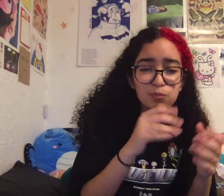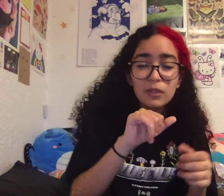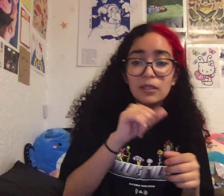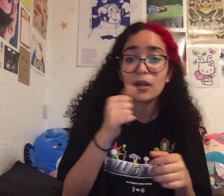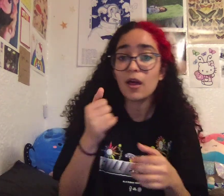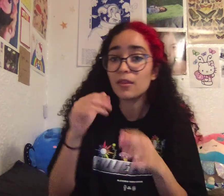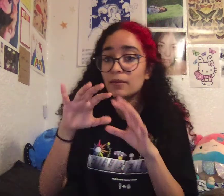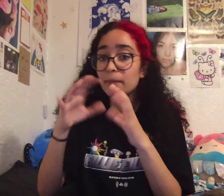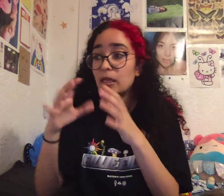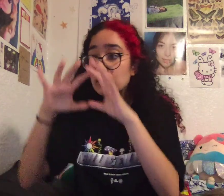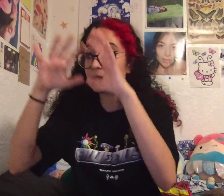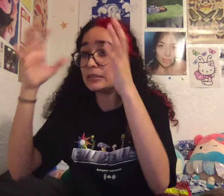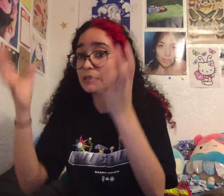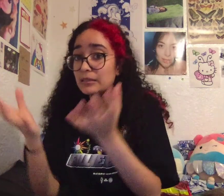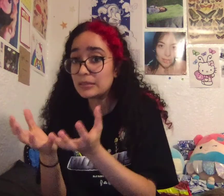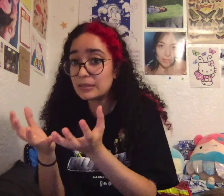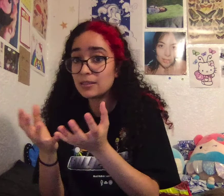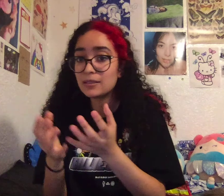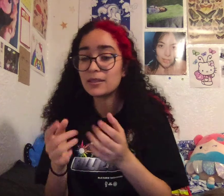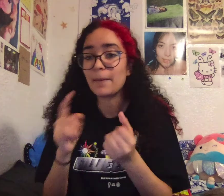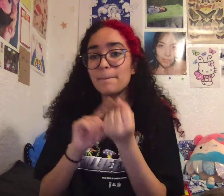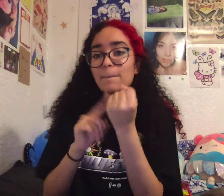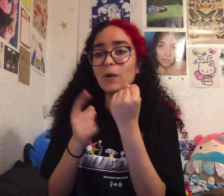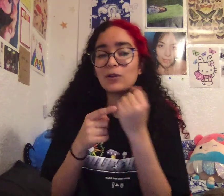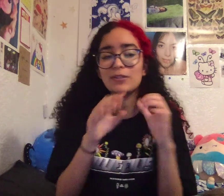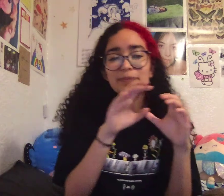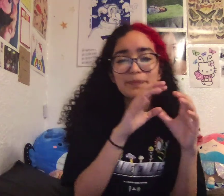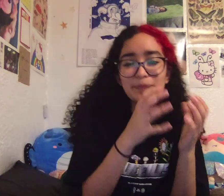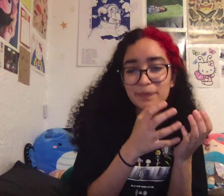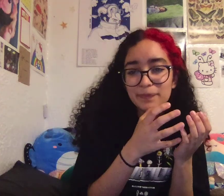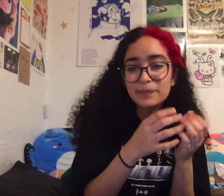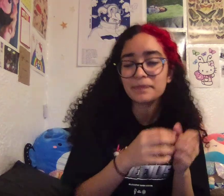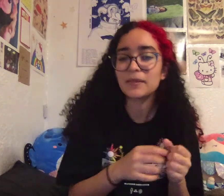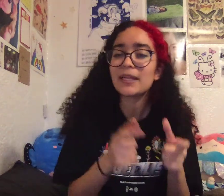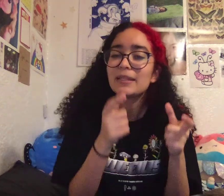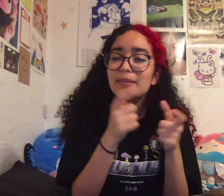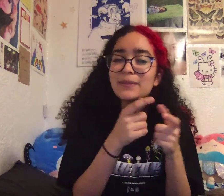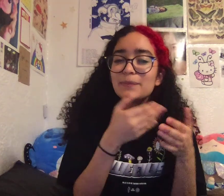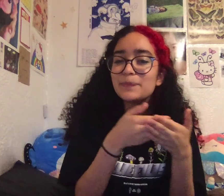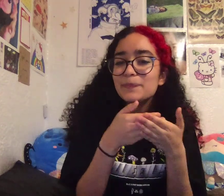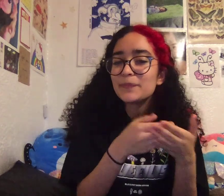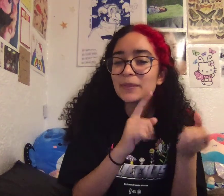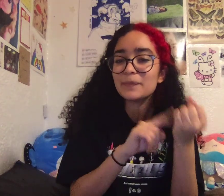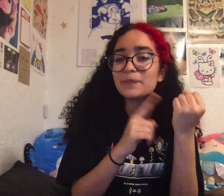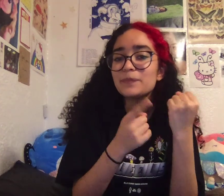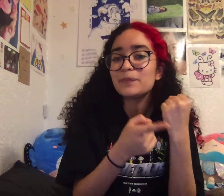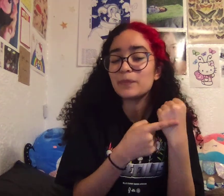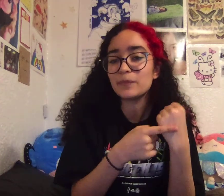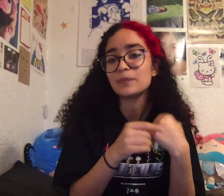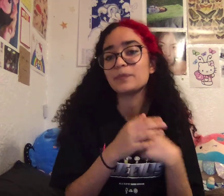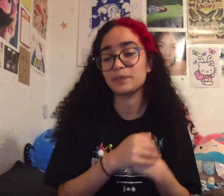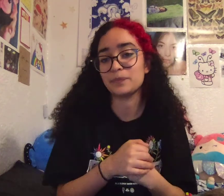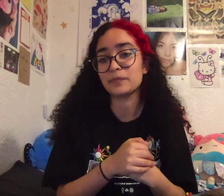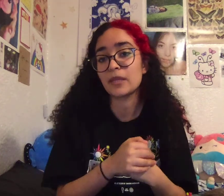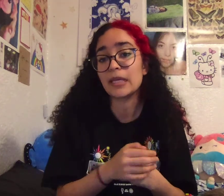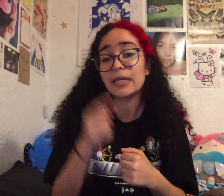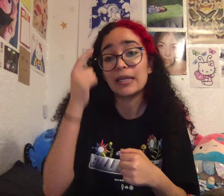Tiny little baby Mercury. It's the smallest planet of the primary planets. So if you think of a small